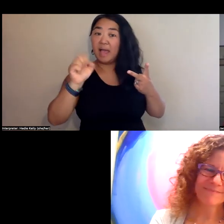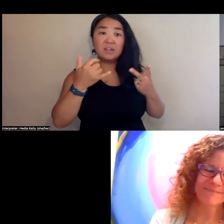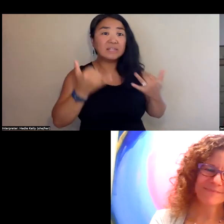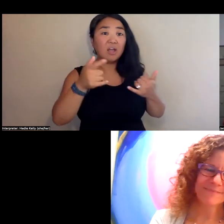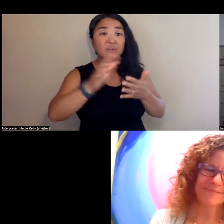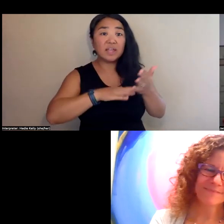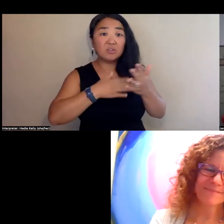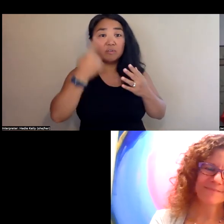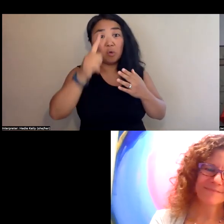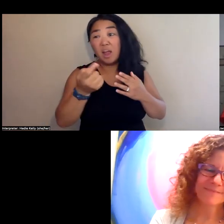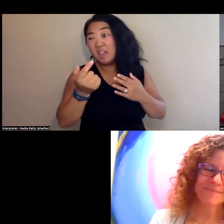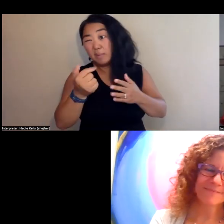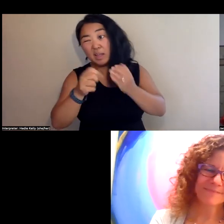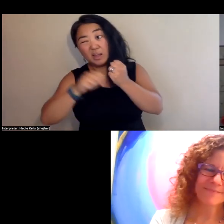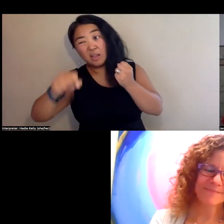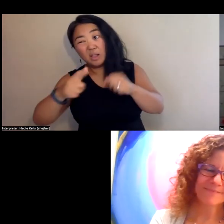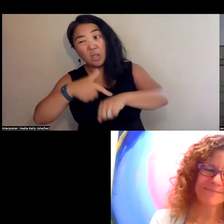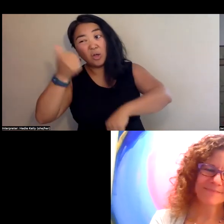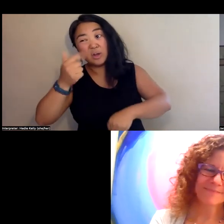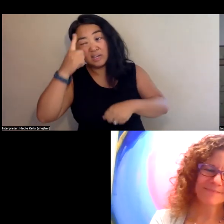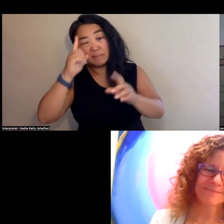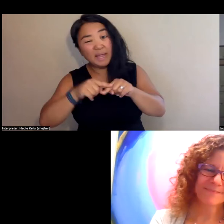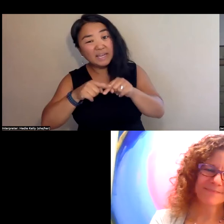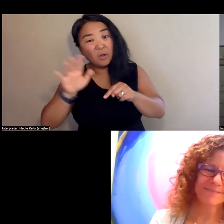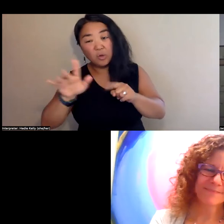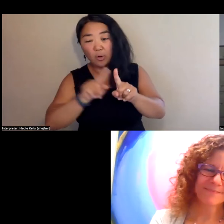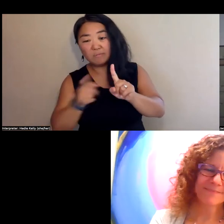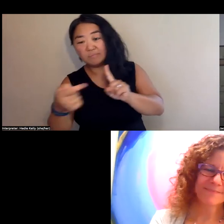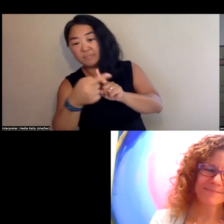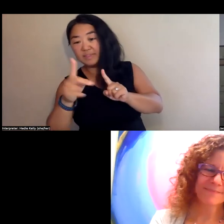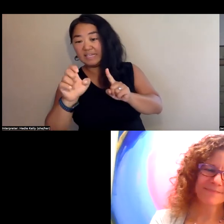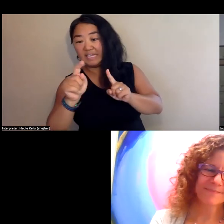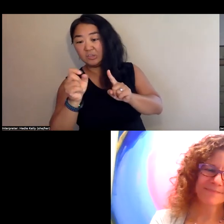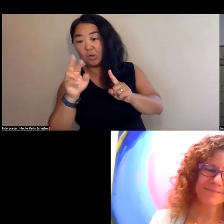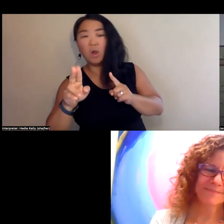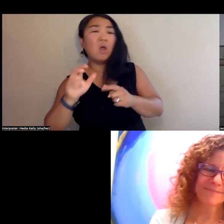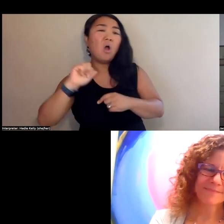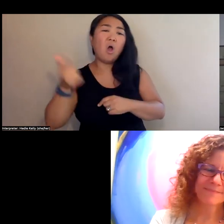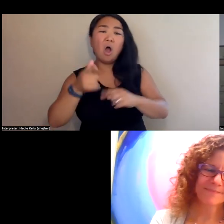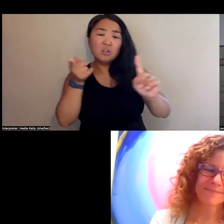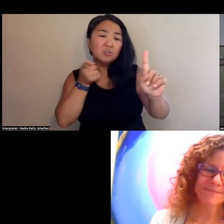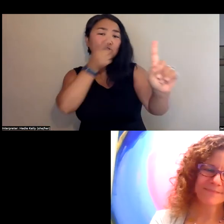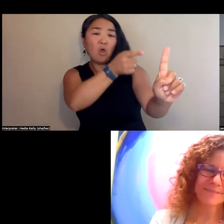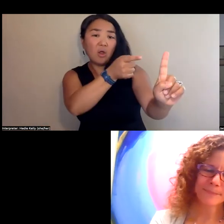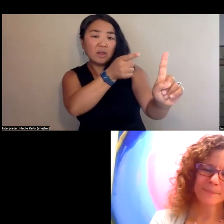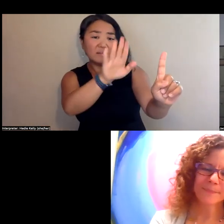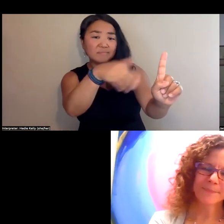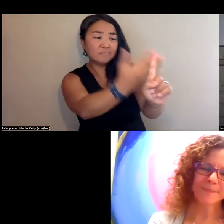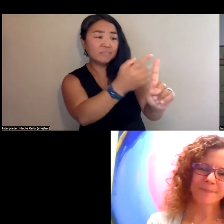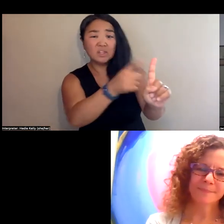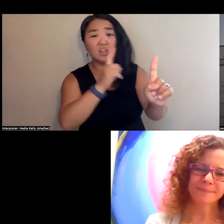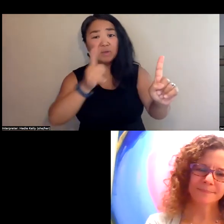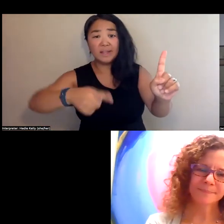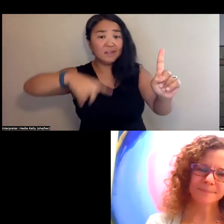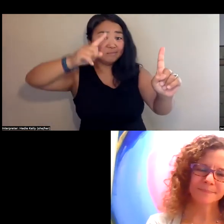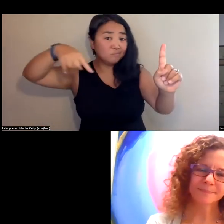some of them can go a little longer depending on the detours that groups choose to take. These are all target destinations. They're all arbitrary,